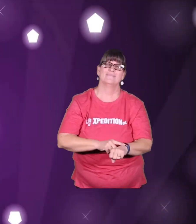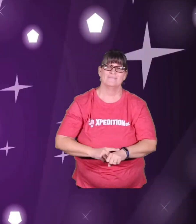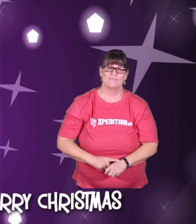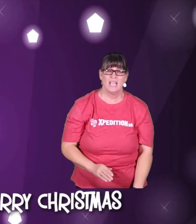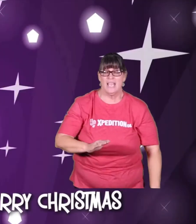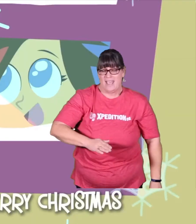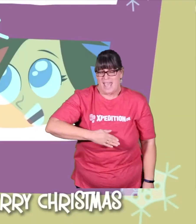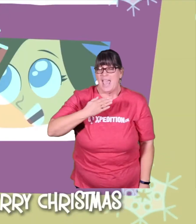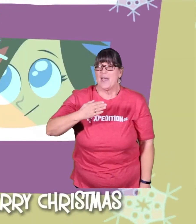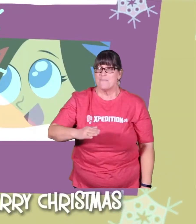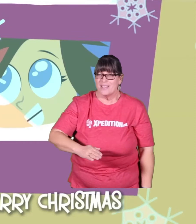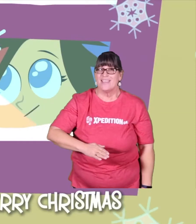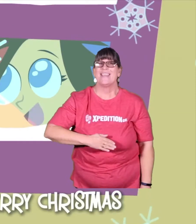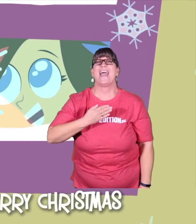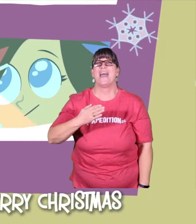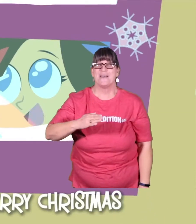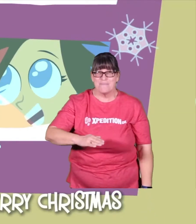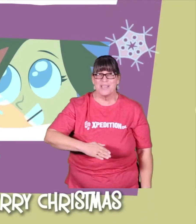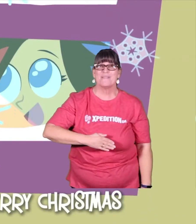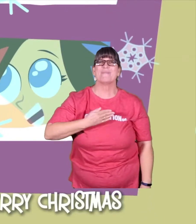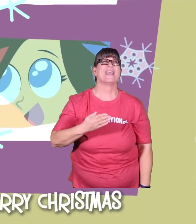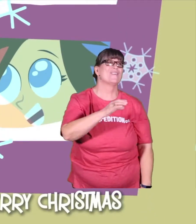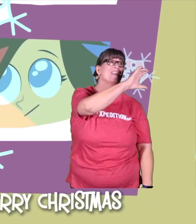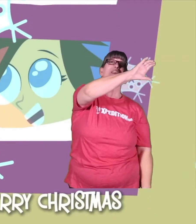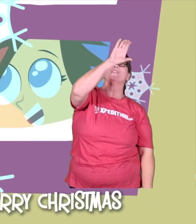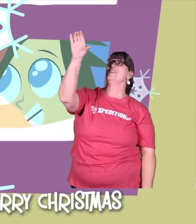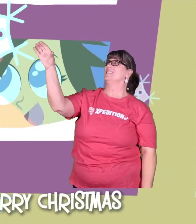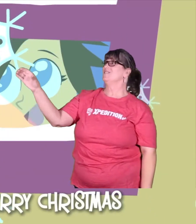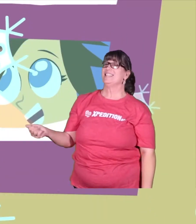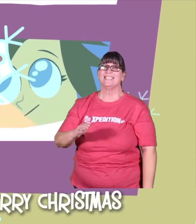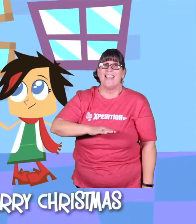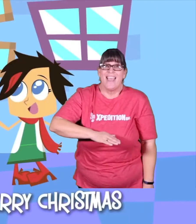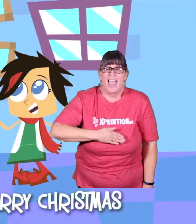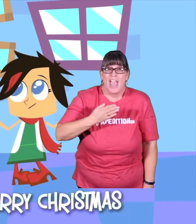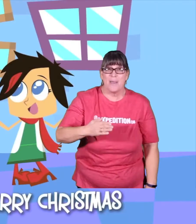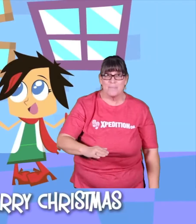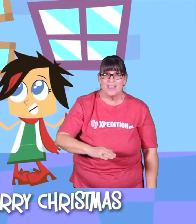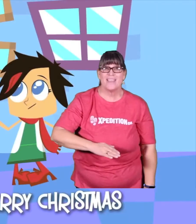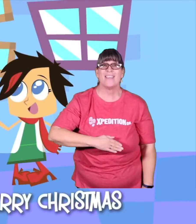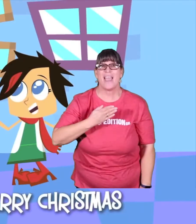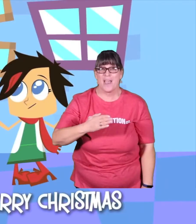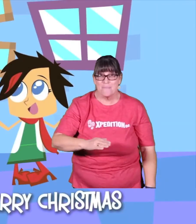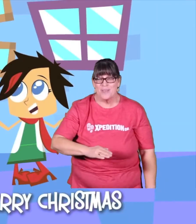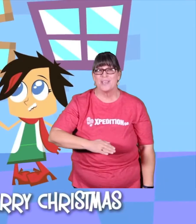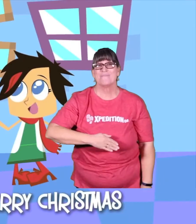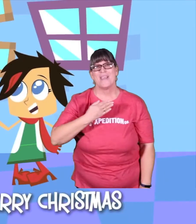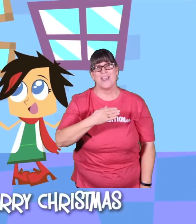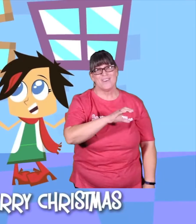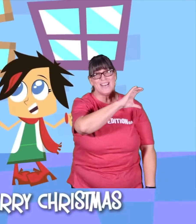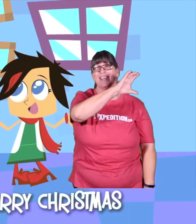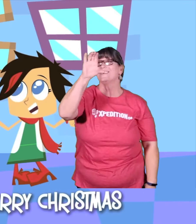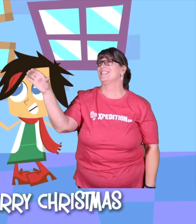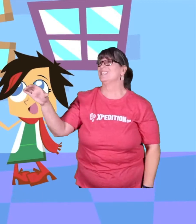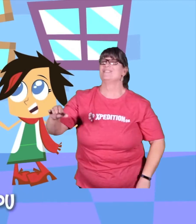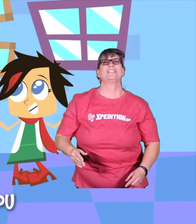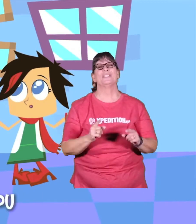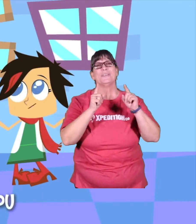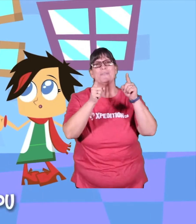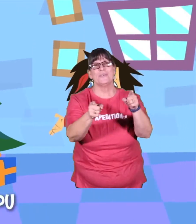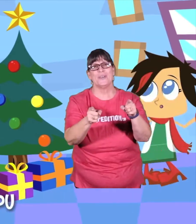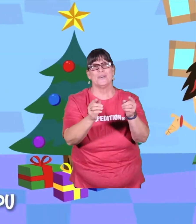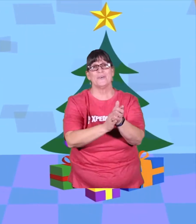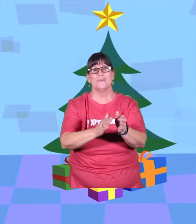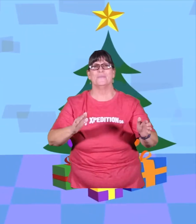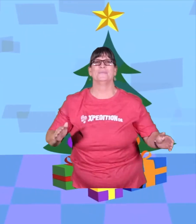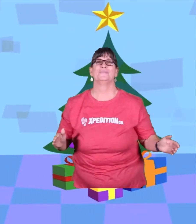So we sing Happy, happy, merry Christmas Happy, happy, merry Christmas